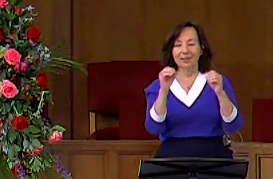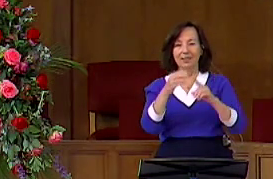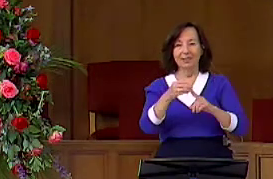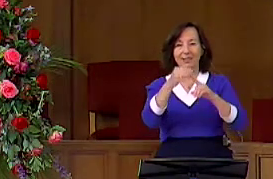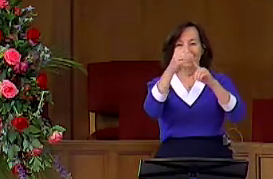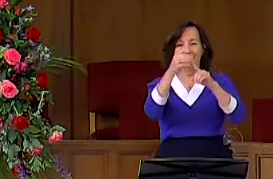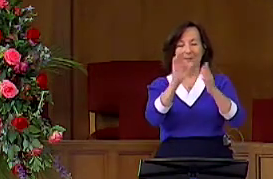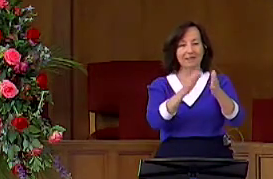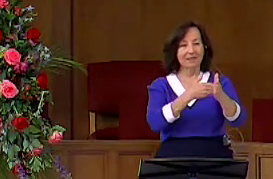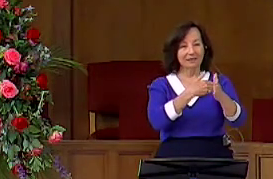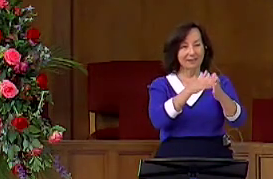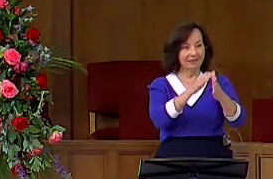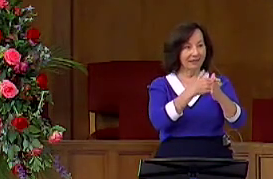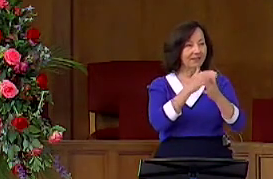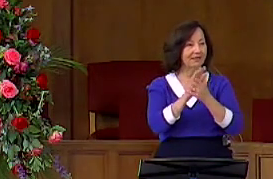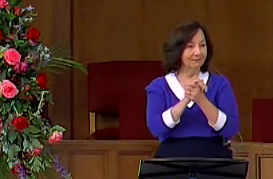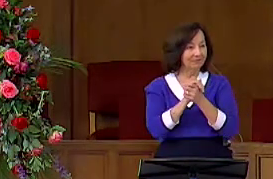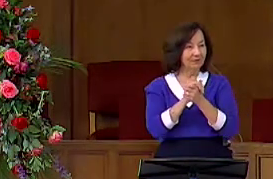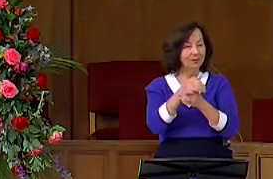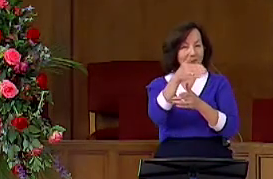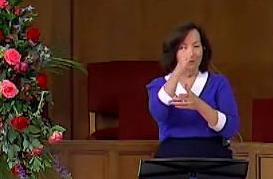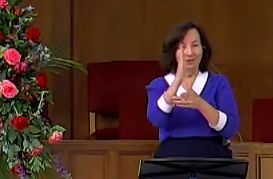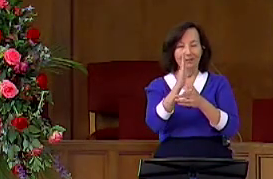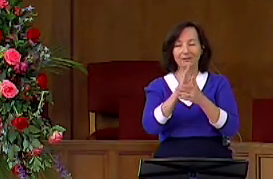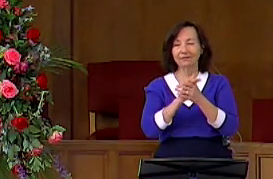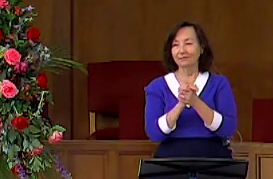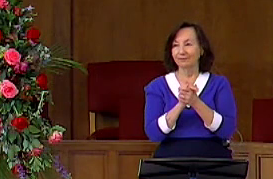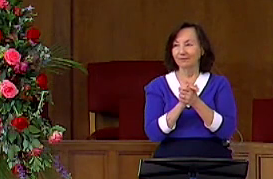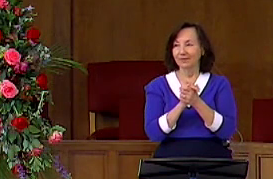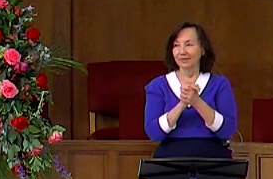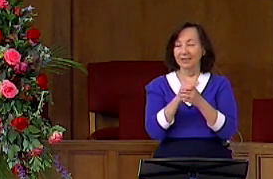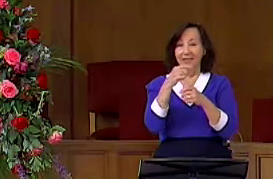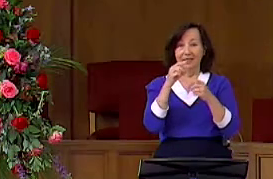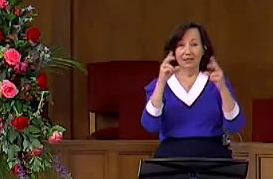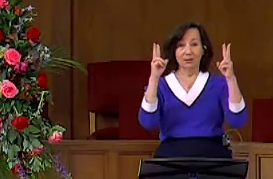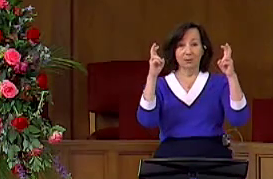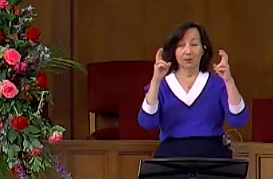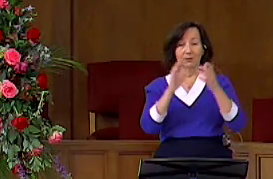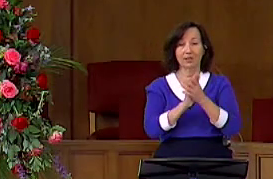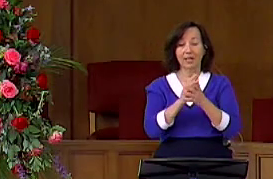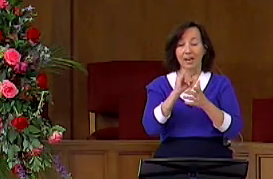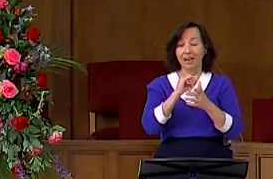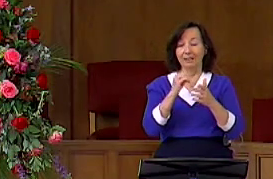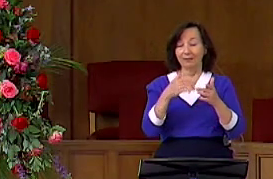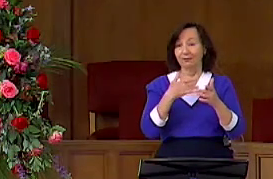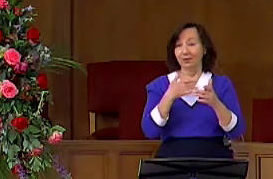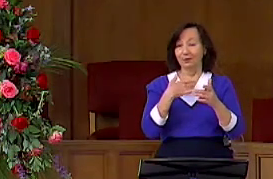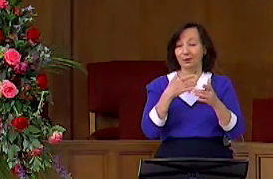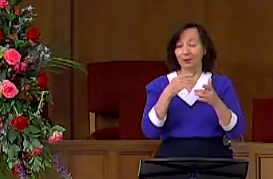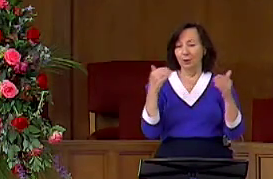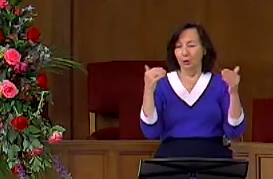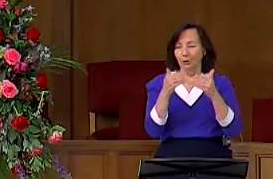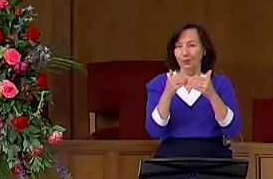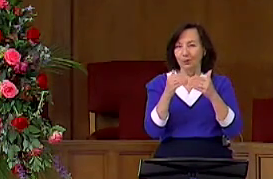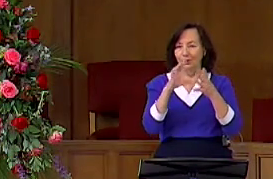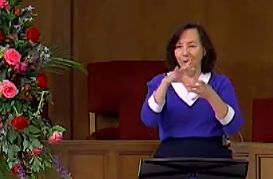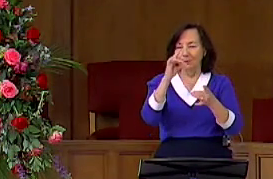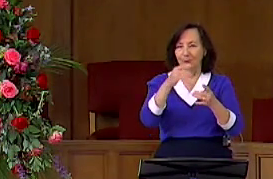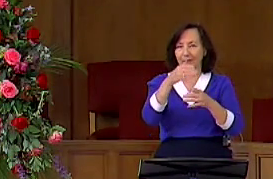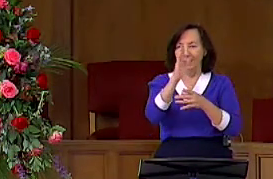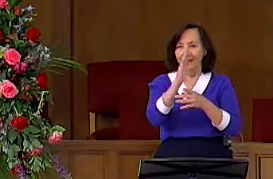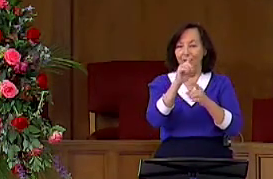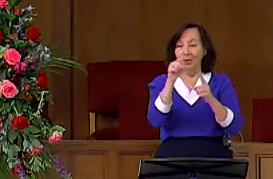except singing to God. He says, quote, "I feel the closest to the Spirit, to Spirit God